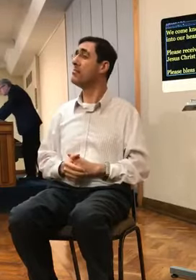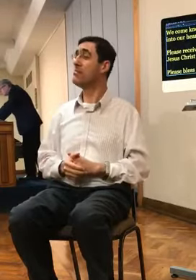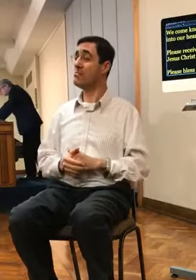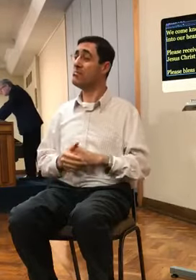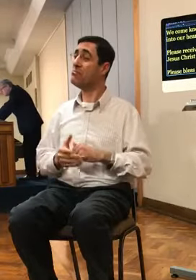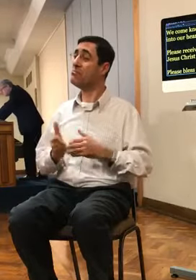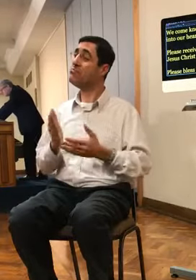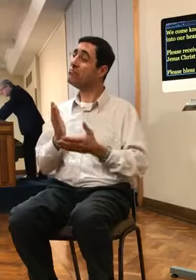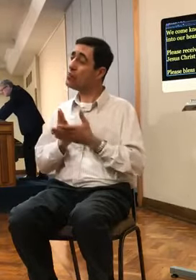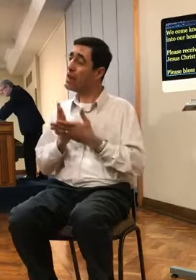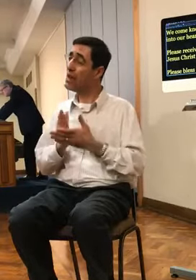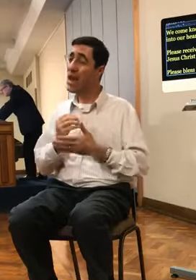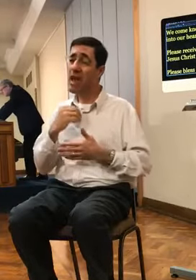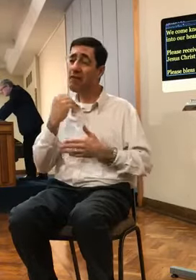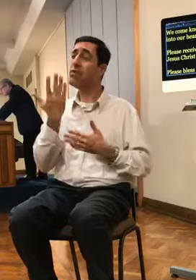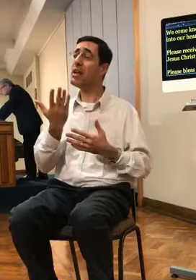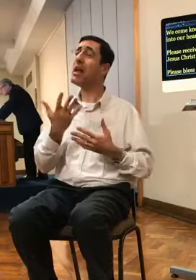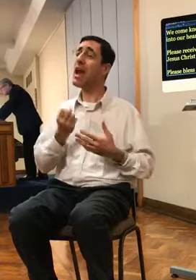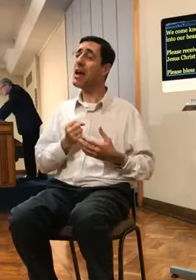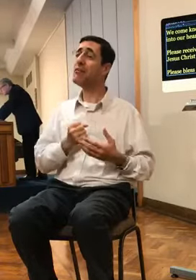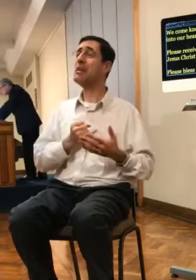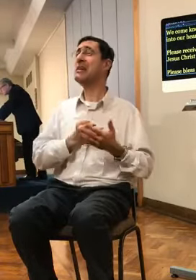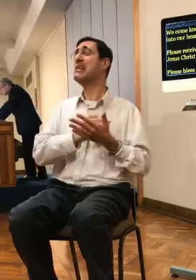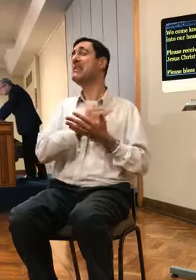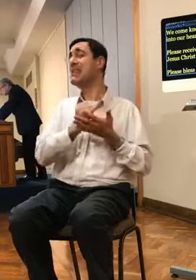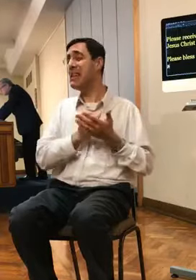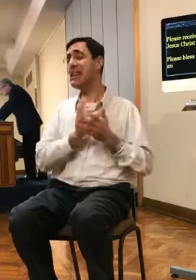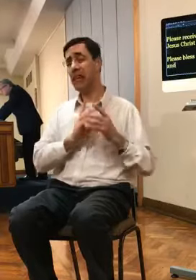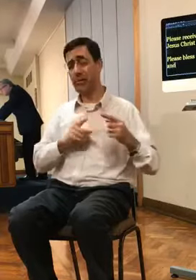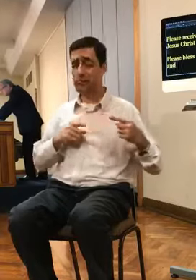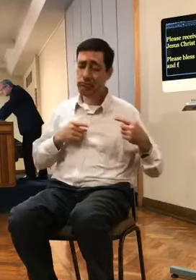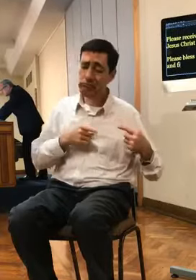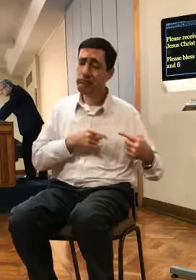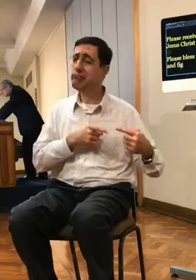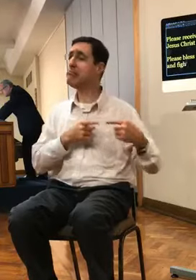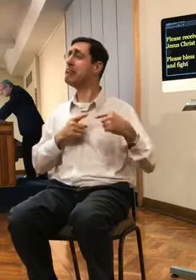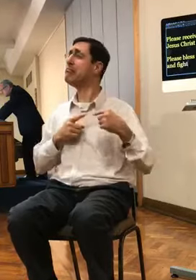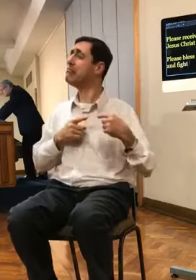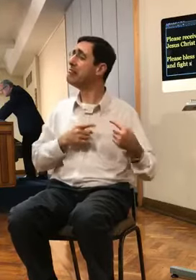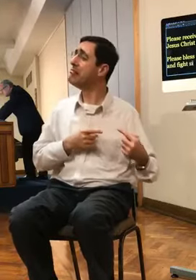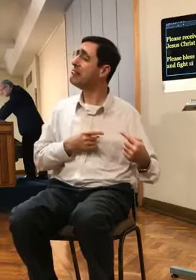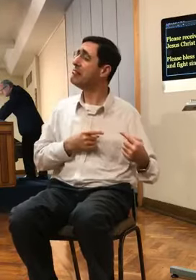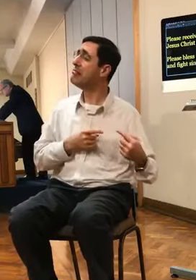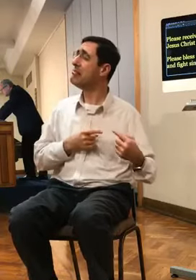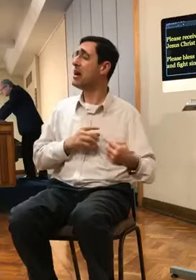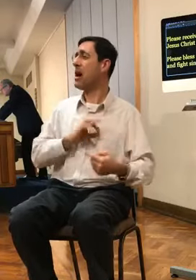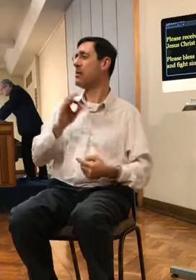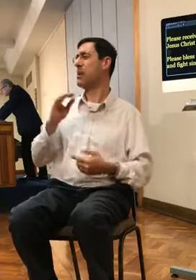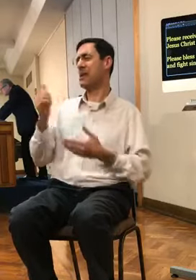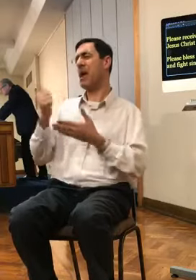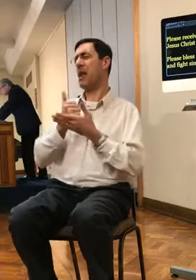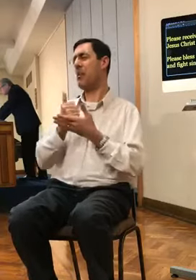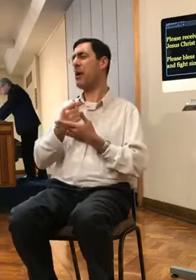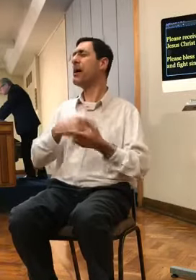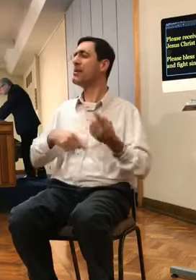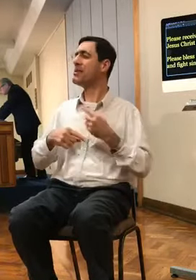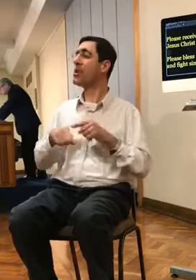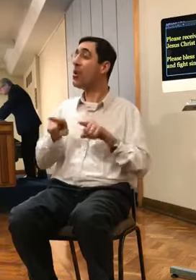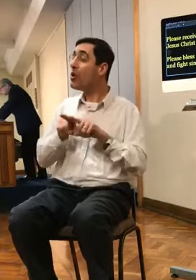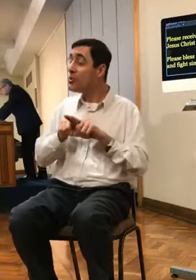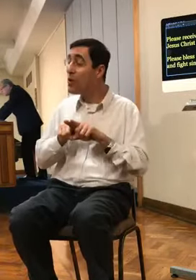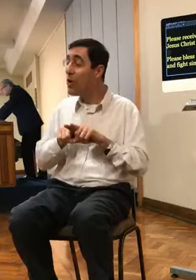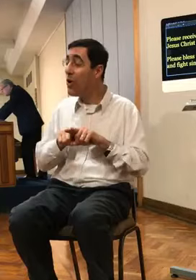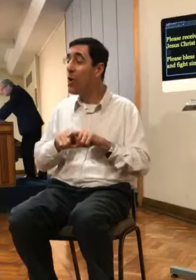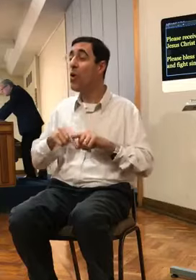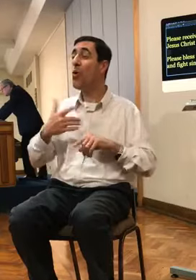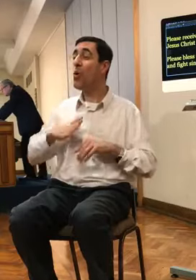sin. Oh, Lord, as we seek that zeal we need for Thy service, as we seek, oh, Lord, that compassion